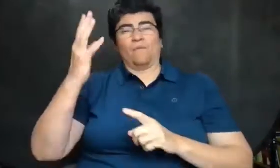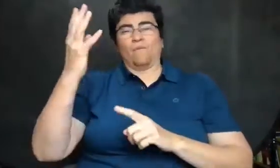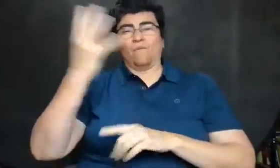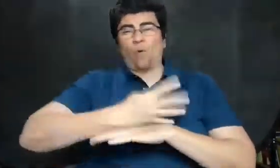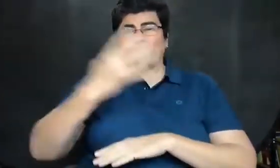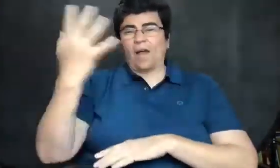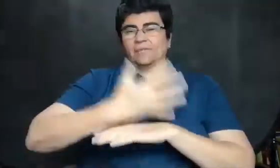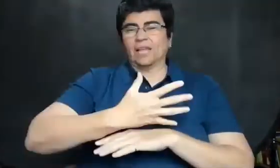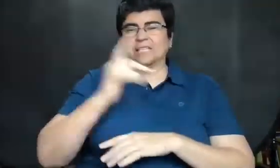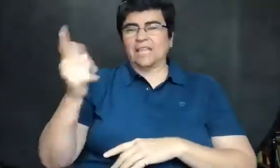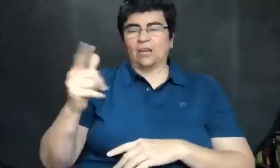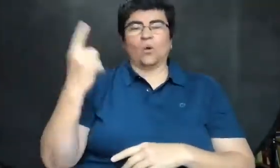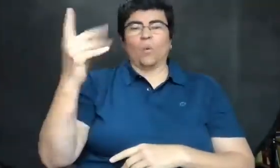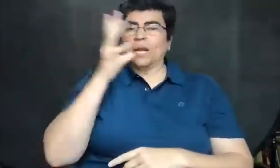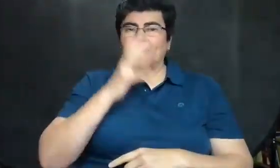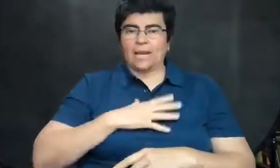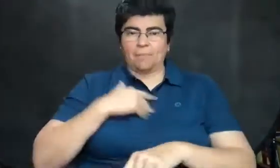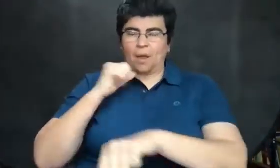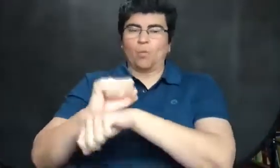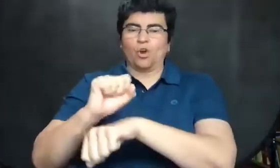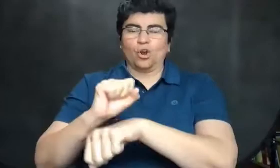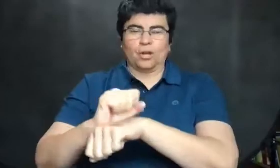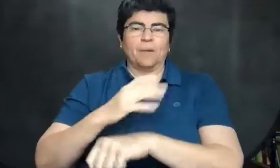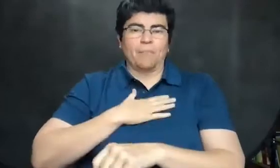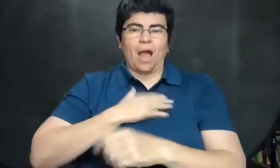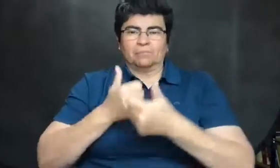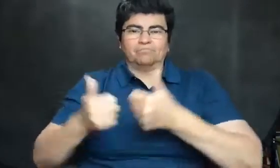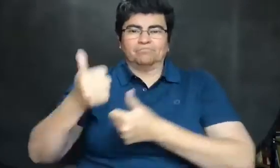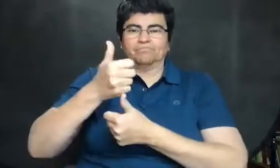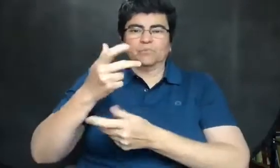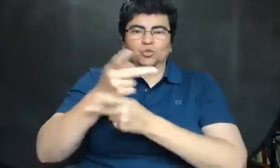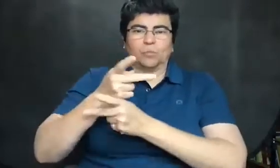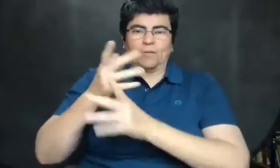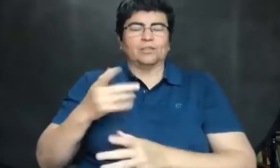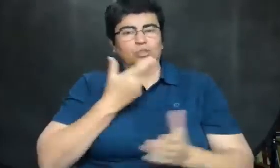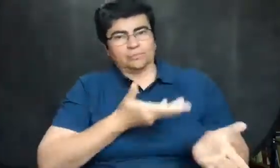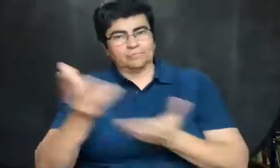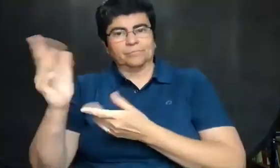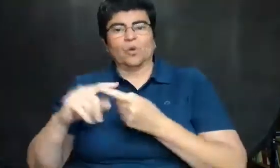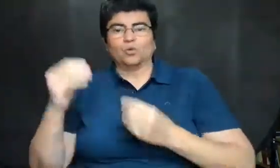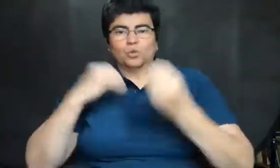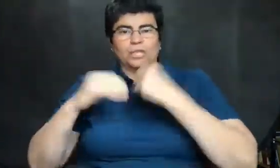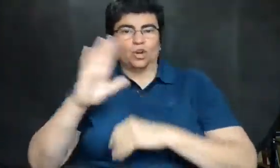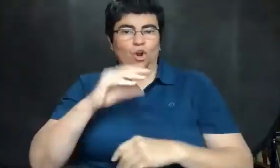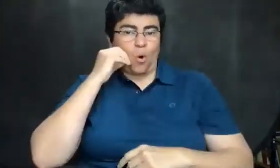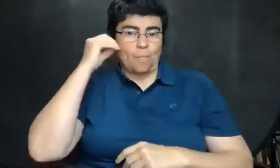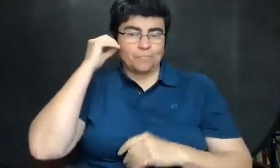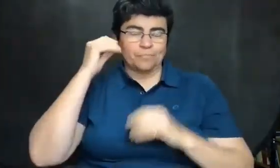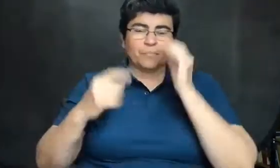later. There was a lady at my work that was my immediate supervisor, and she invited me to go to dinner at her house. And I said I